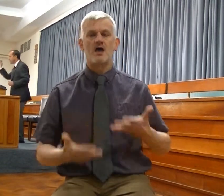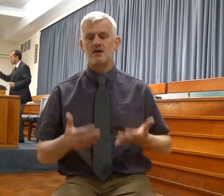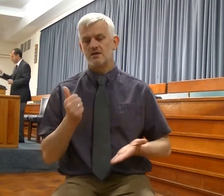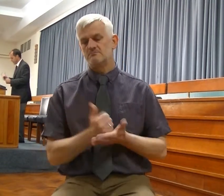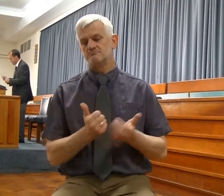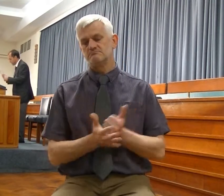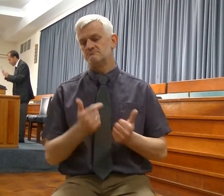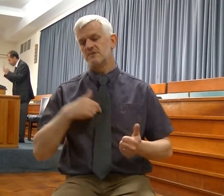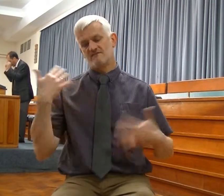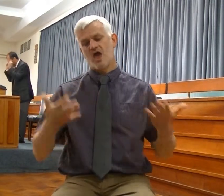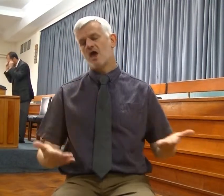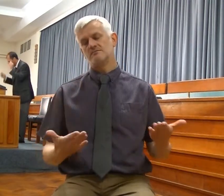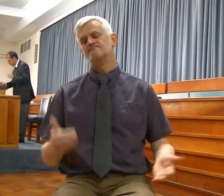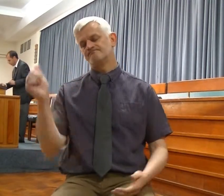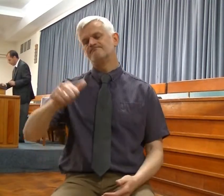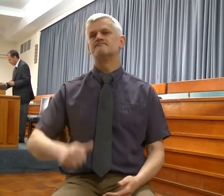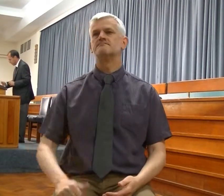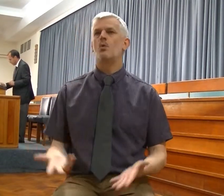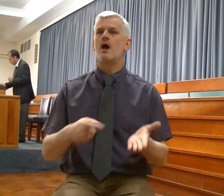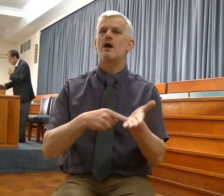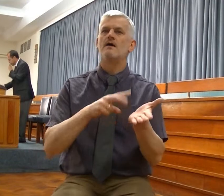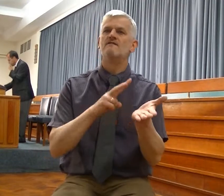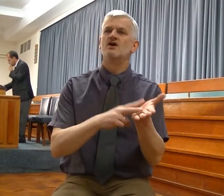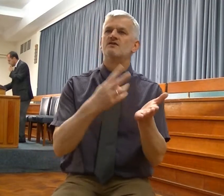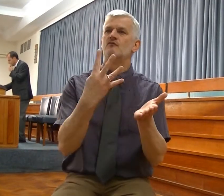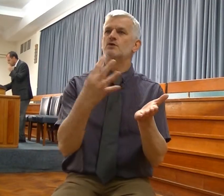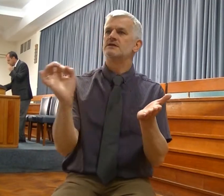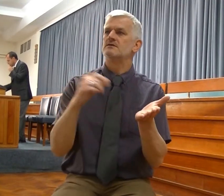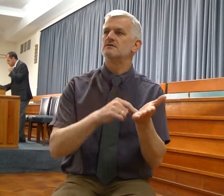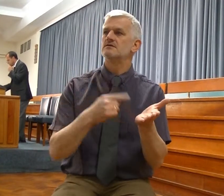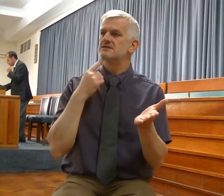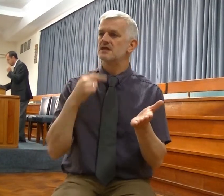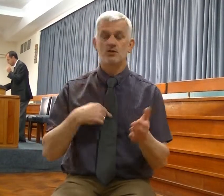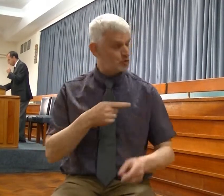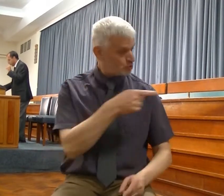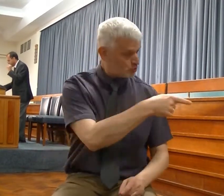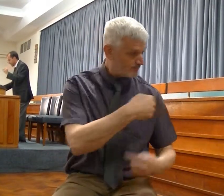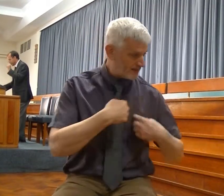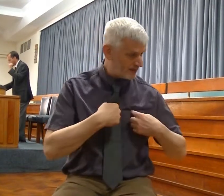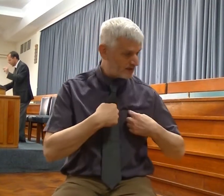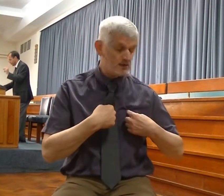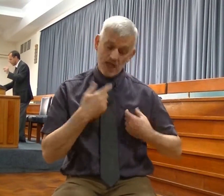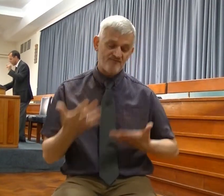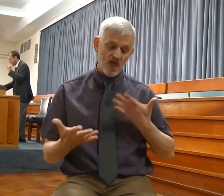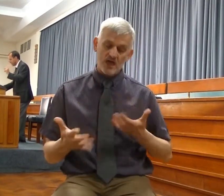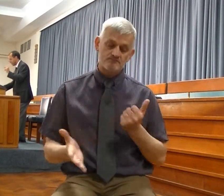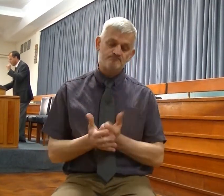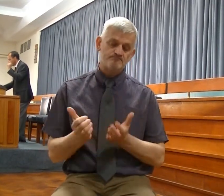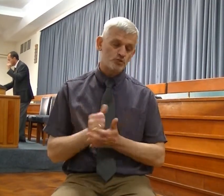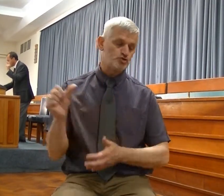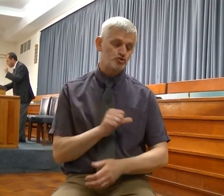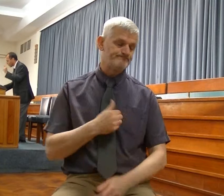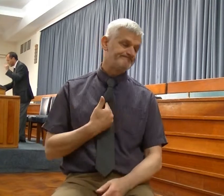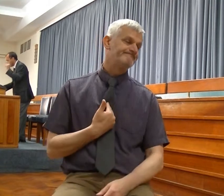day. They deserve it. It's in verse 40. Verse 40, he mentions that they deserve to be on that